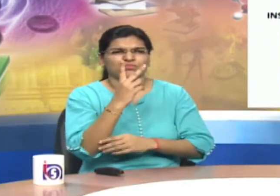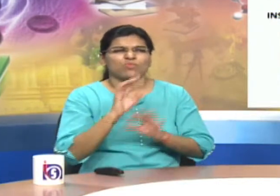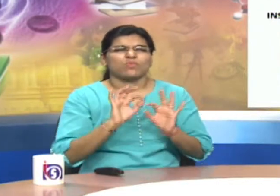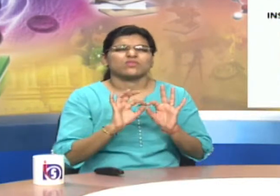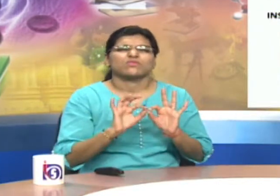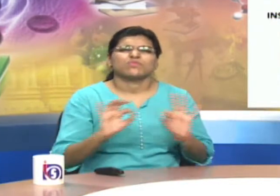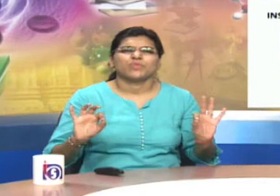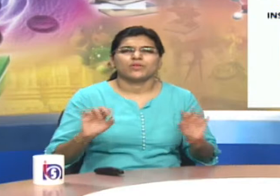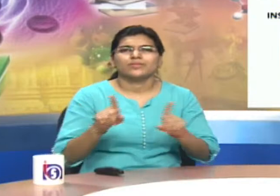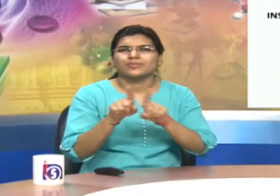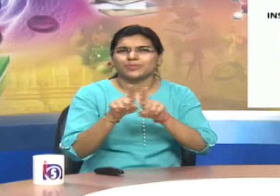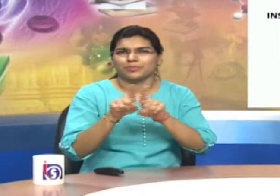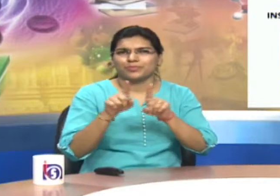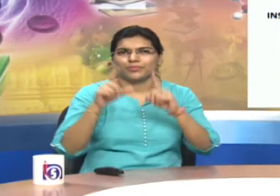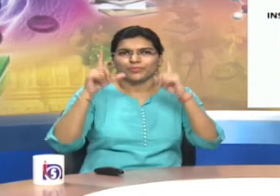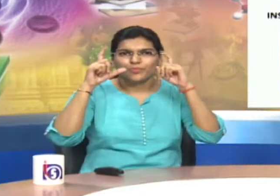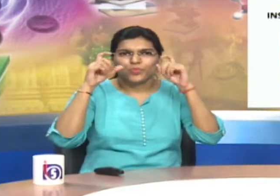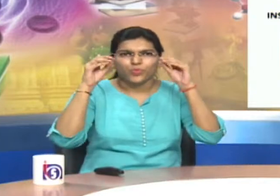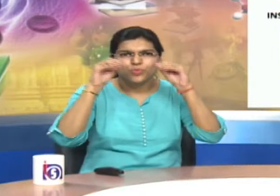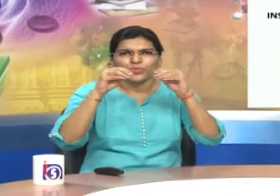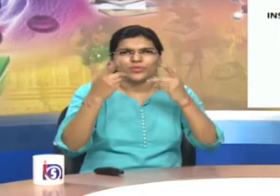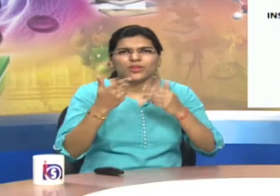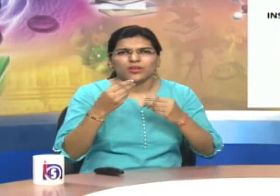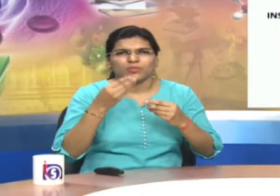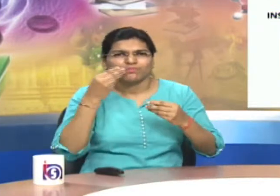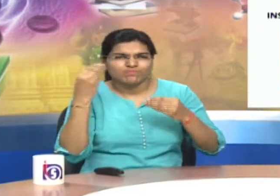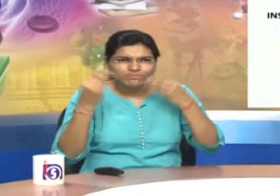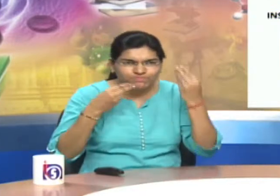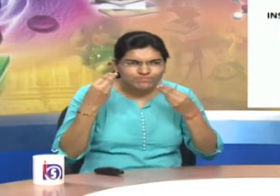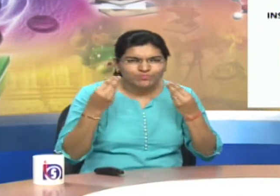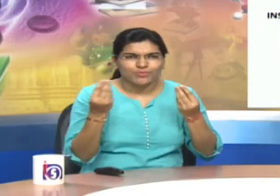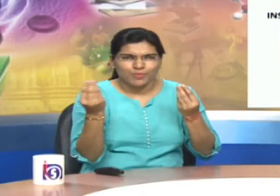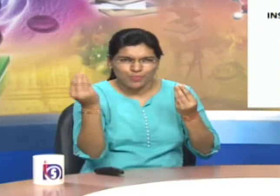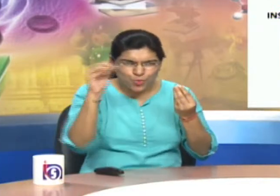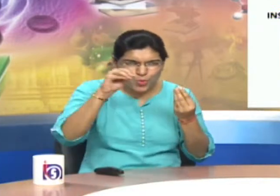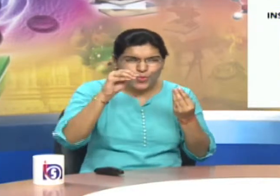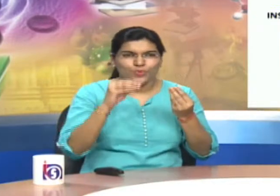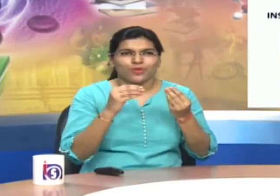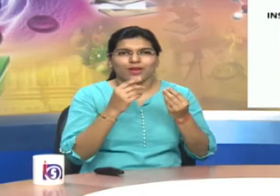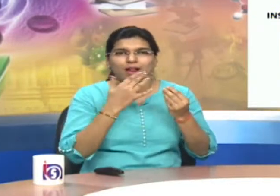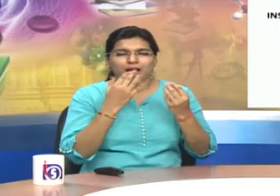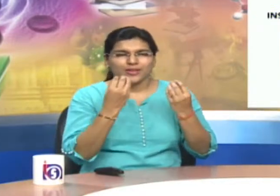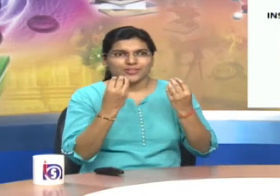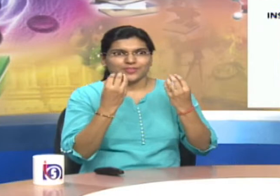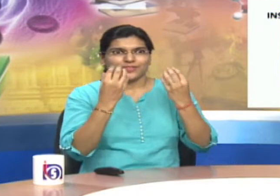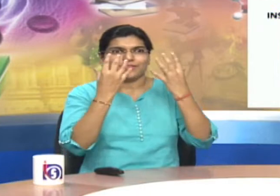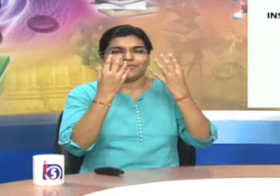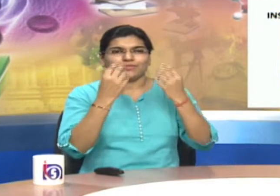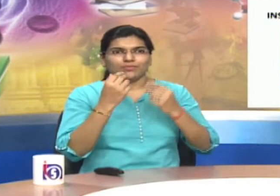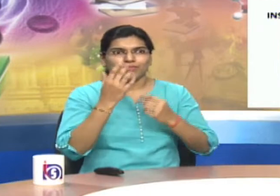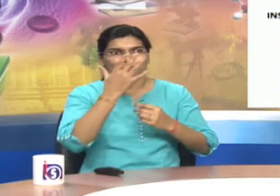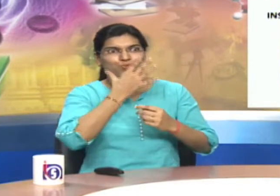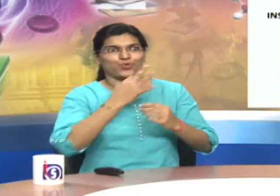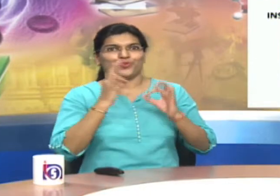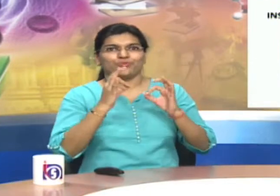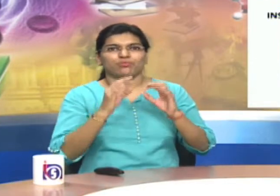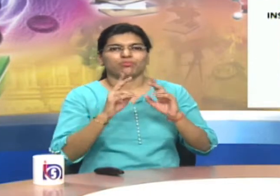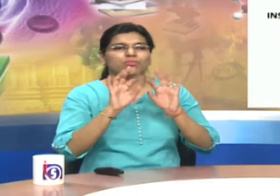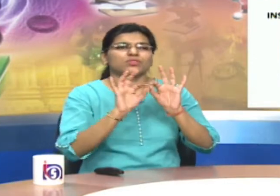If you have any picture, it is really simple and you want to just put some, you want to beautify the image